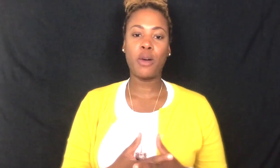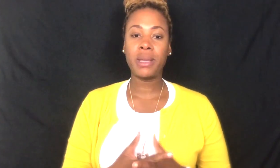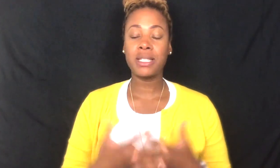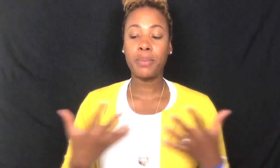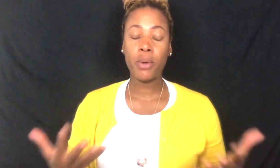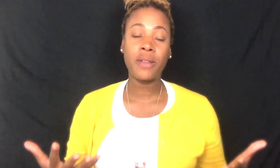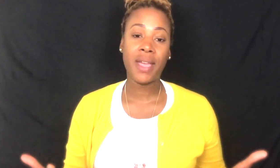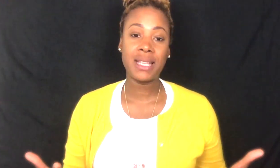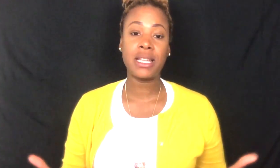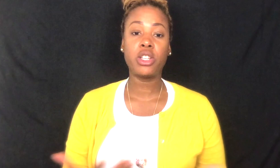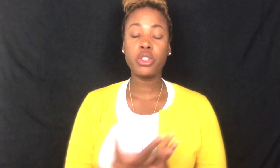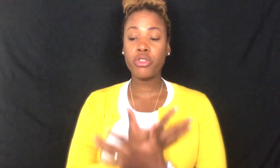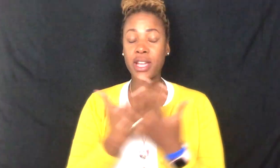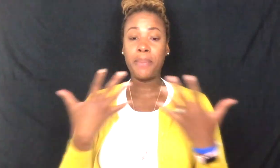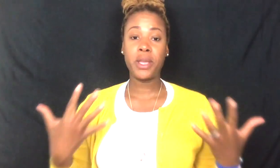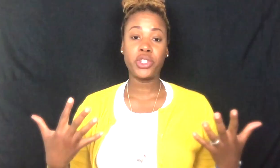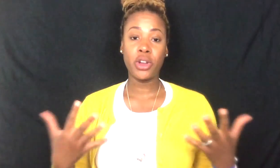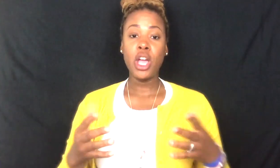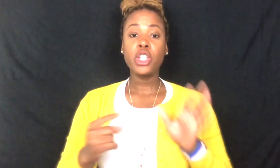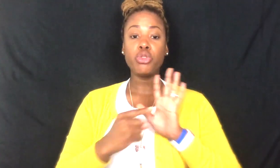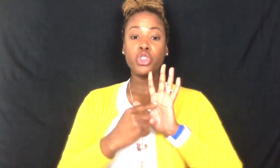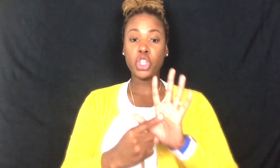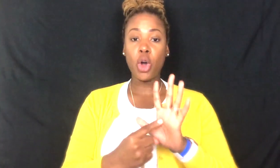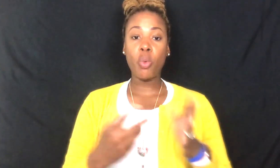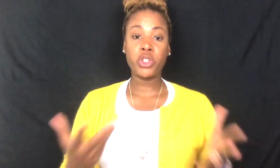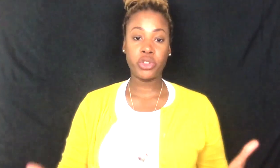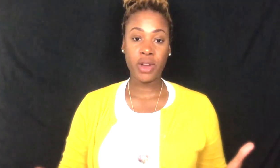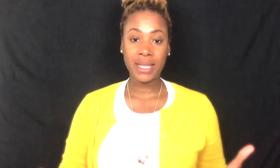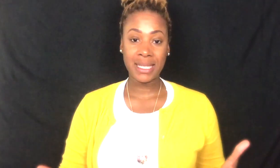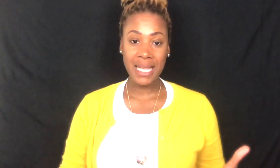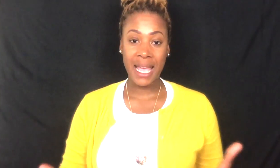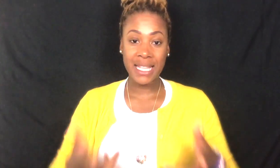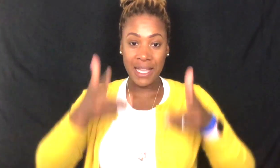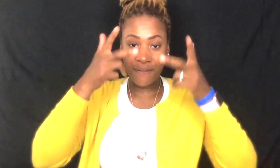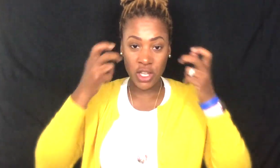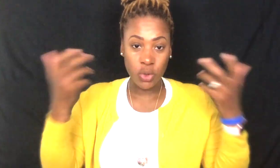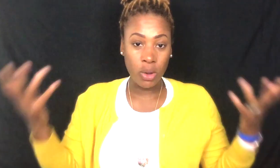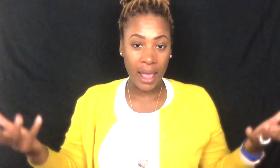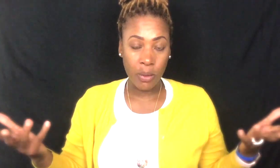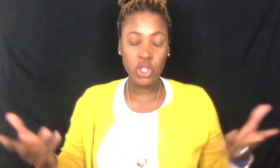because the point of ASL is to create a picture to show what you're trying to say. It's a visual language.